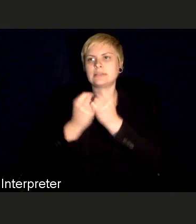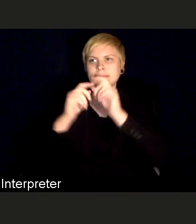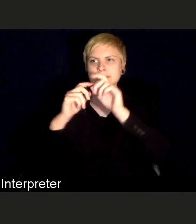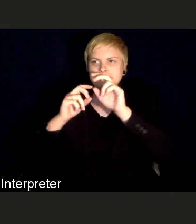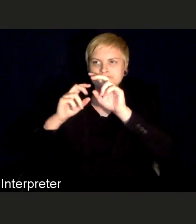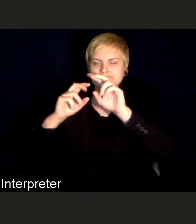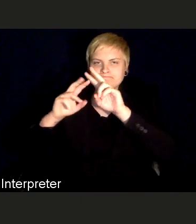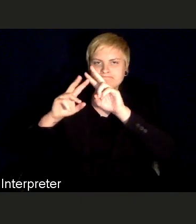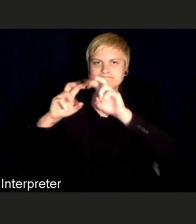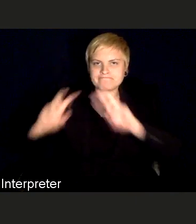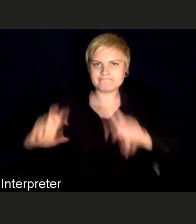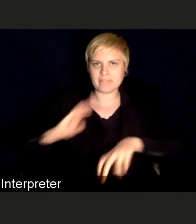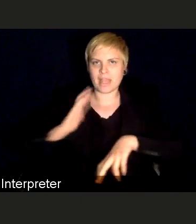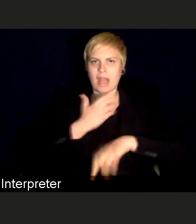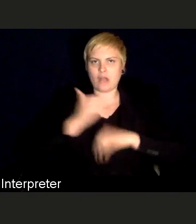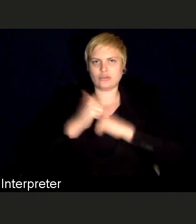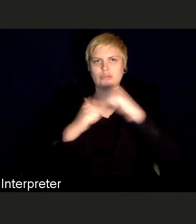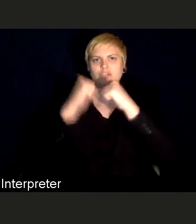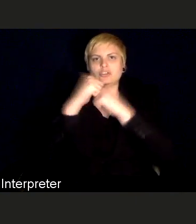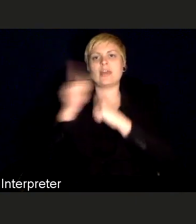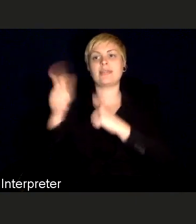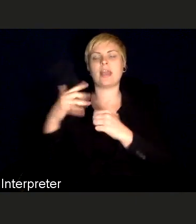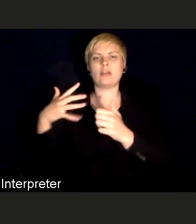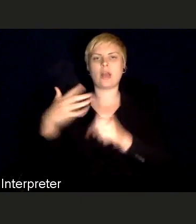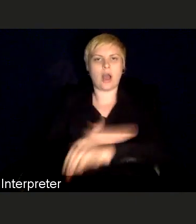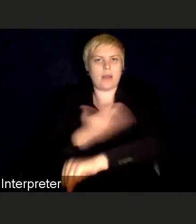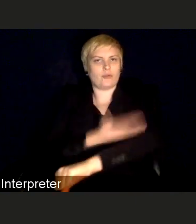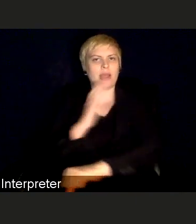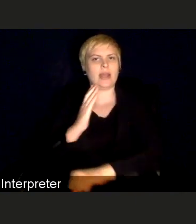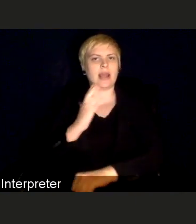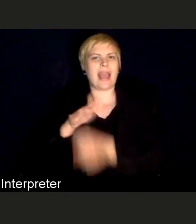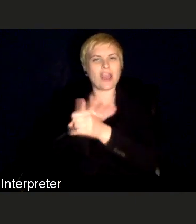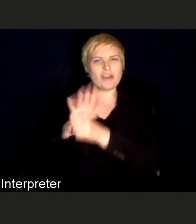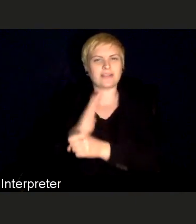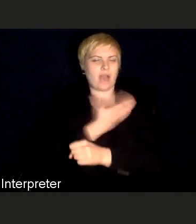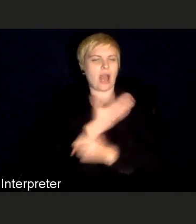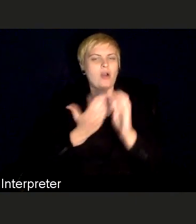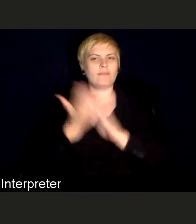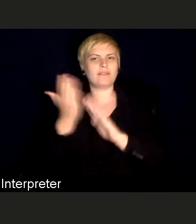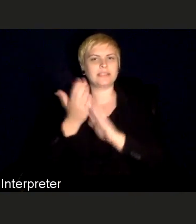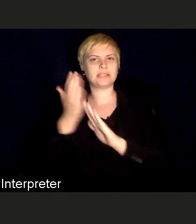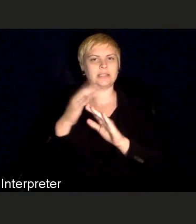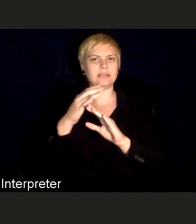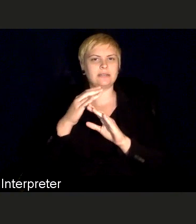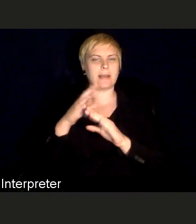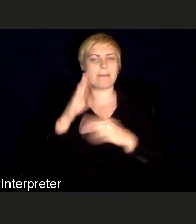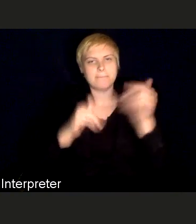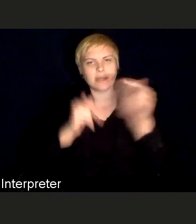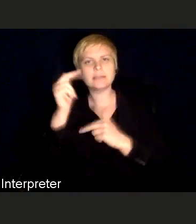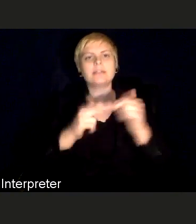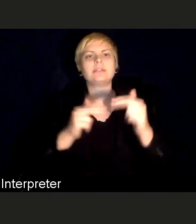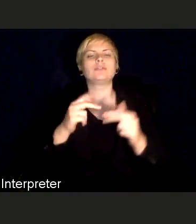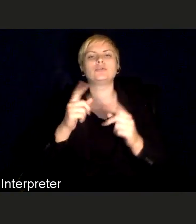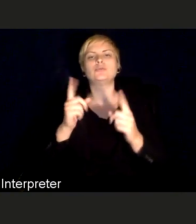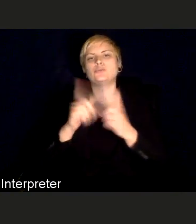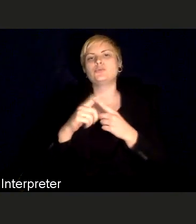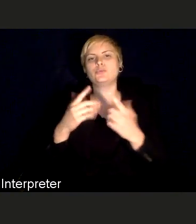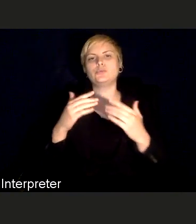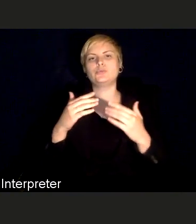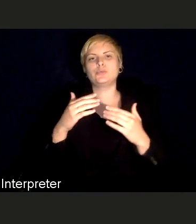upgrading areas of our facility to account for different CDC recommendations for different levels of